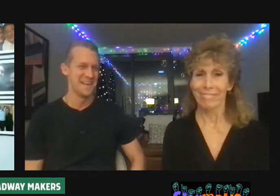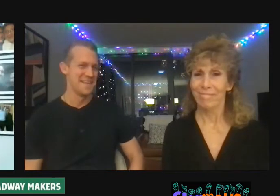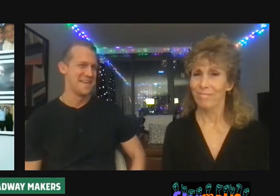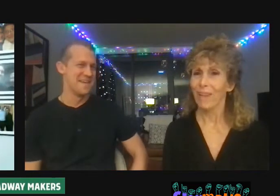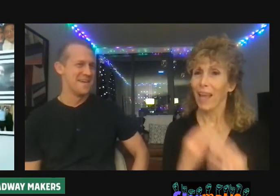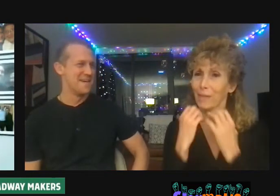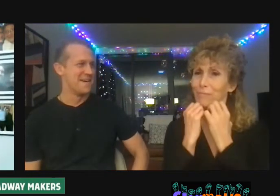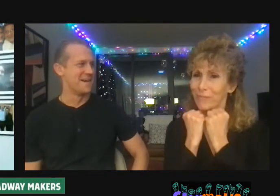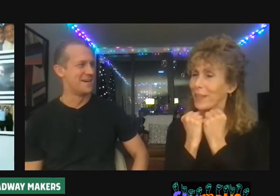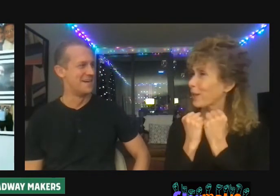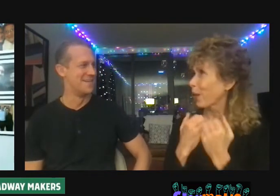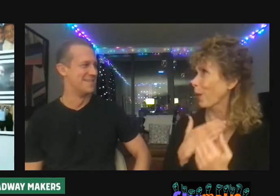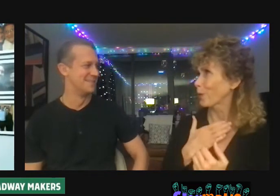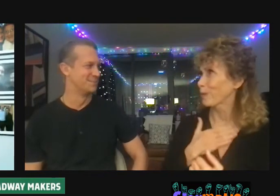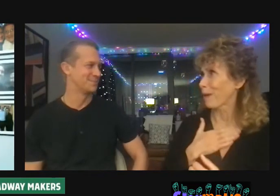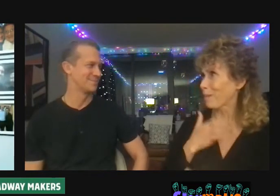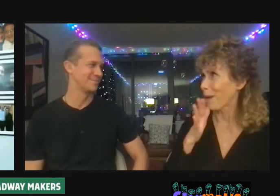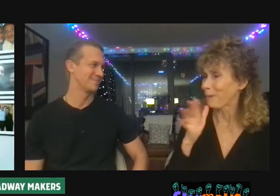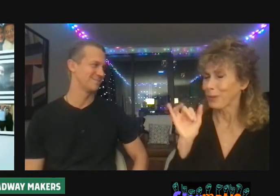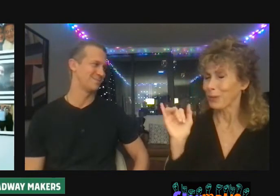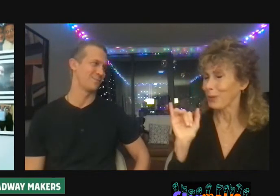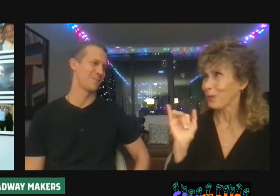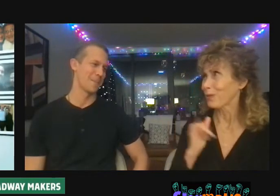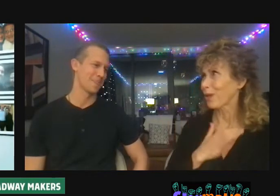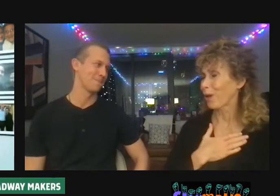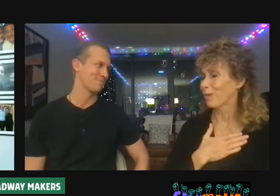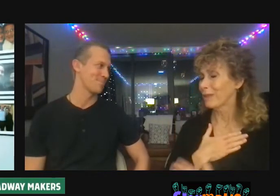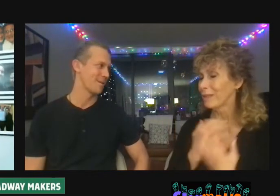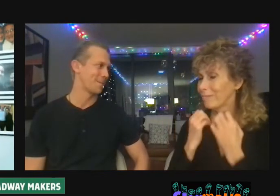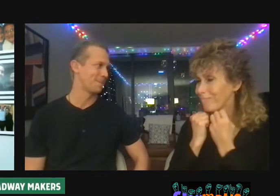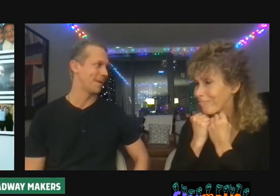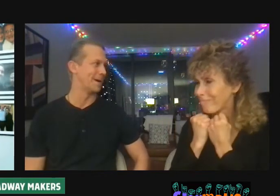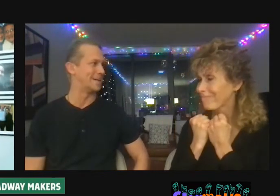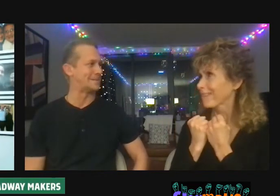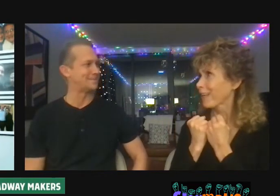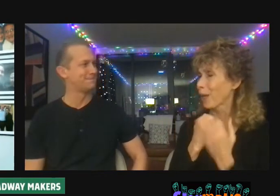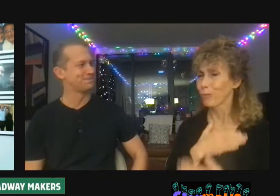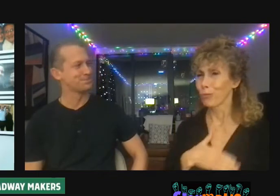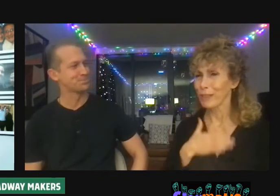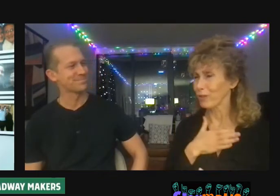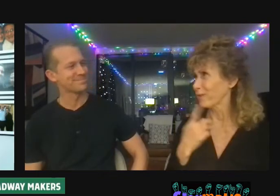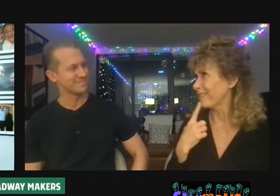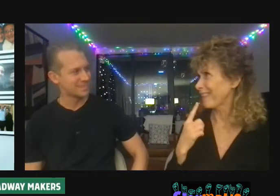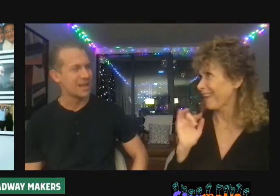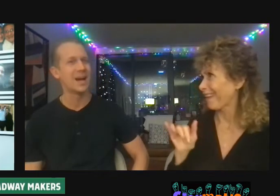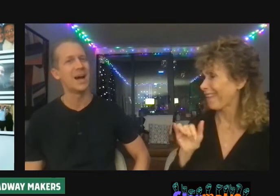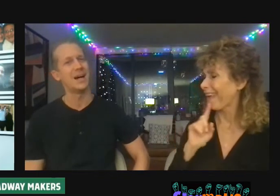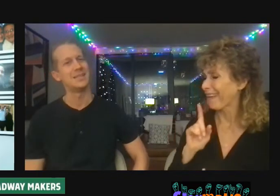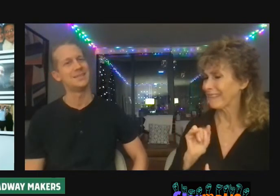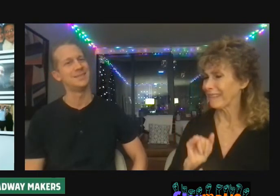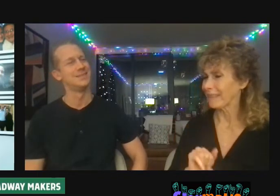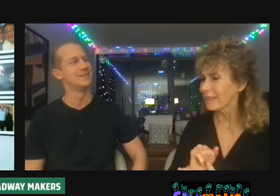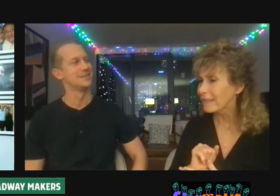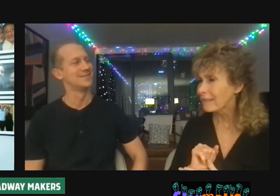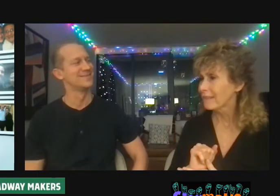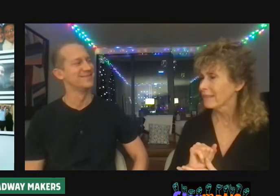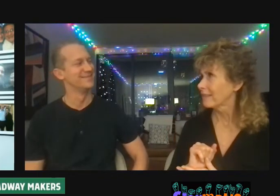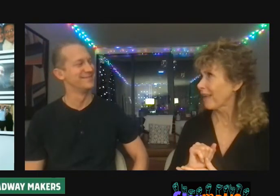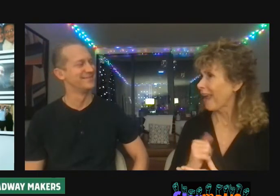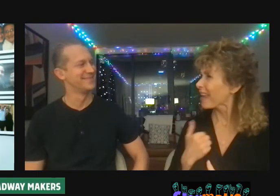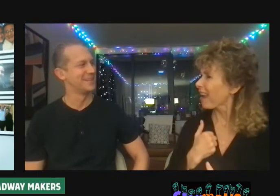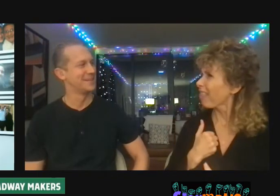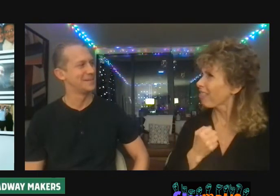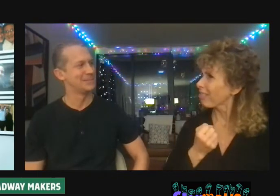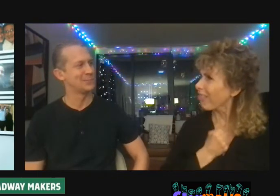my mom too. So I so appreciative, what you're, so appreciate what you're saying. Yeah. And I love what you